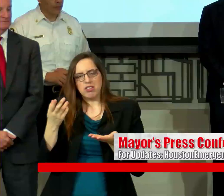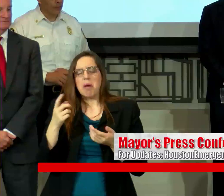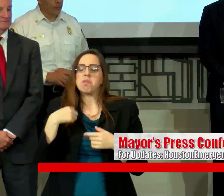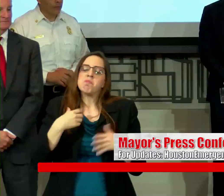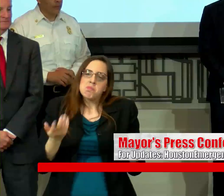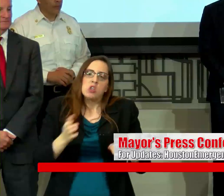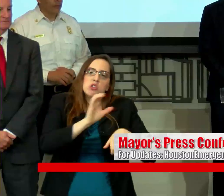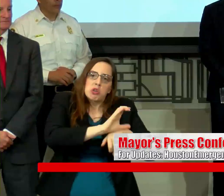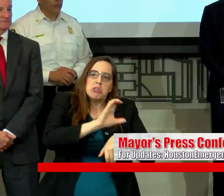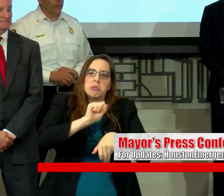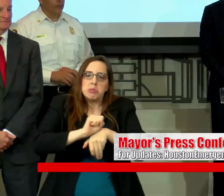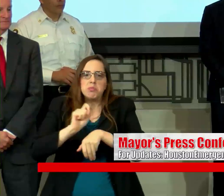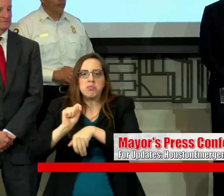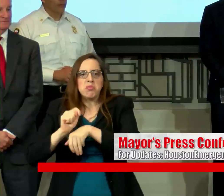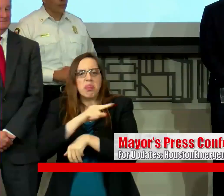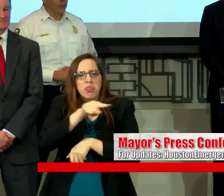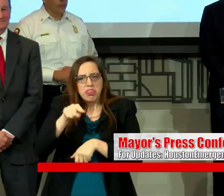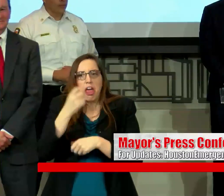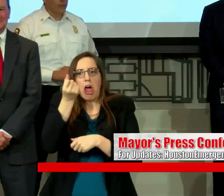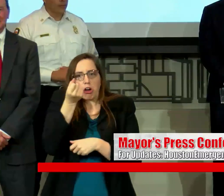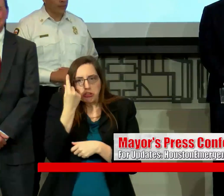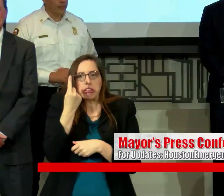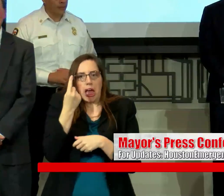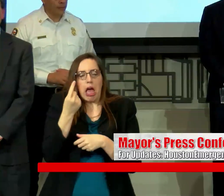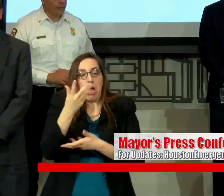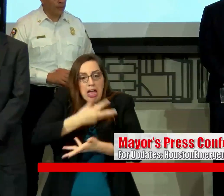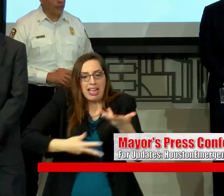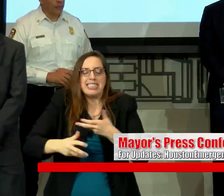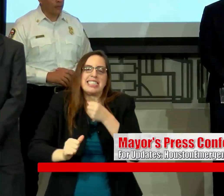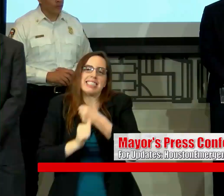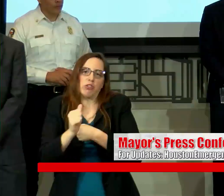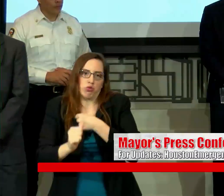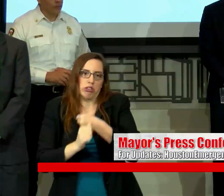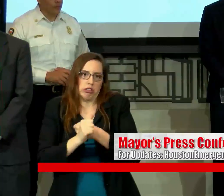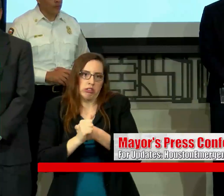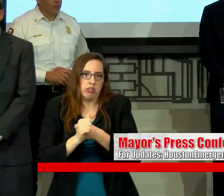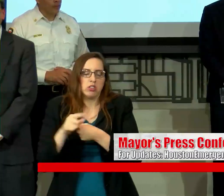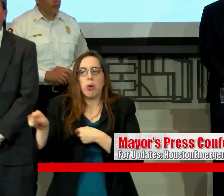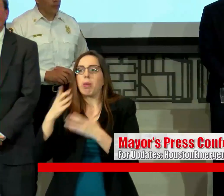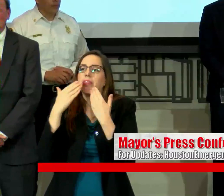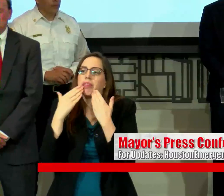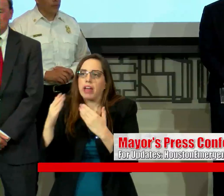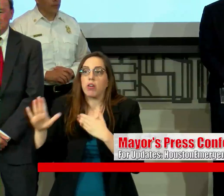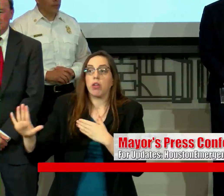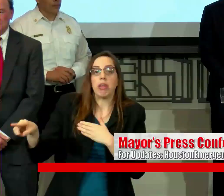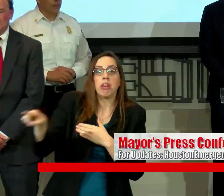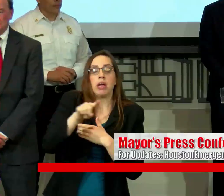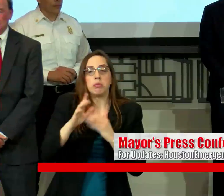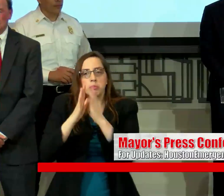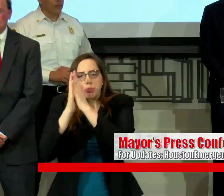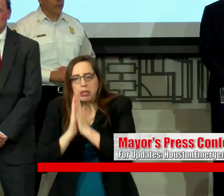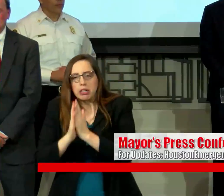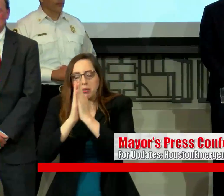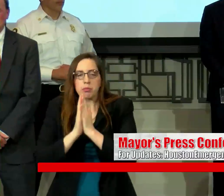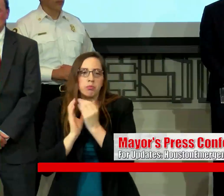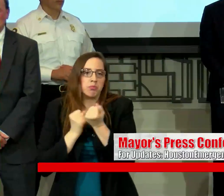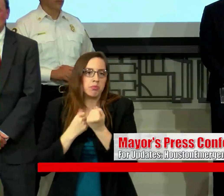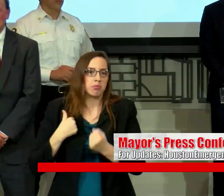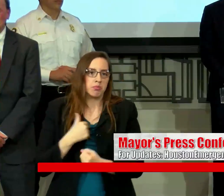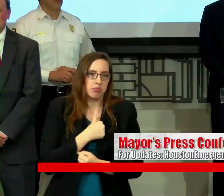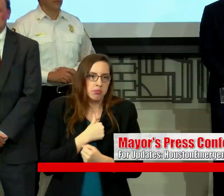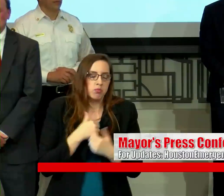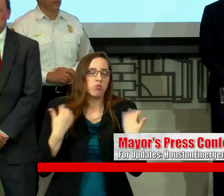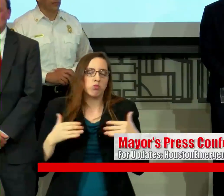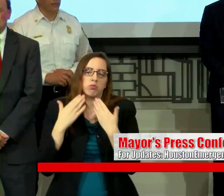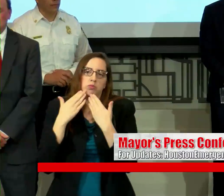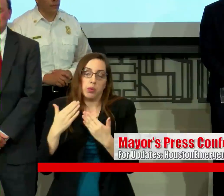faith-based community understands that. And again, I want to thank them for their prayers. But what I do